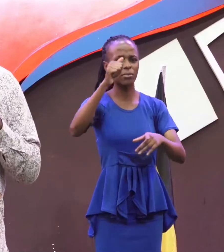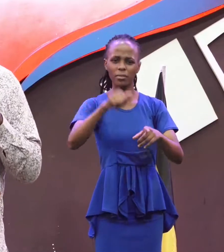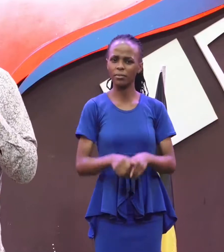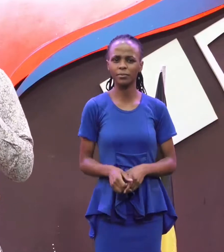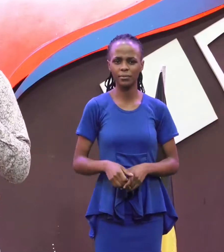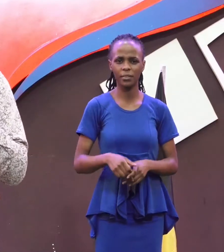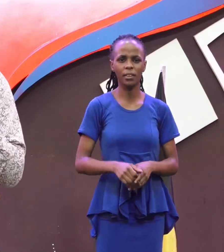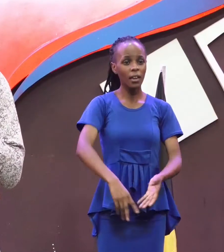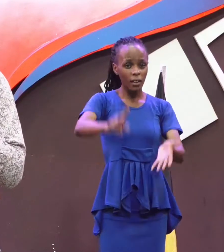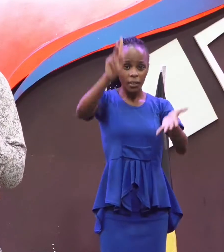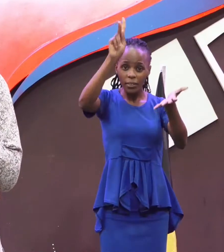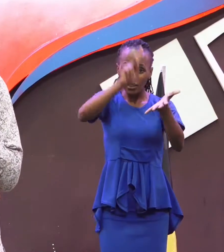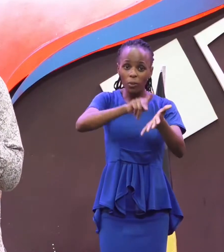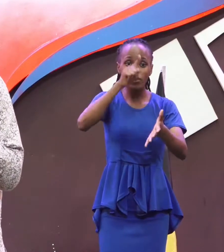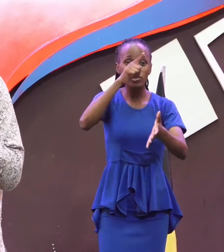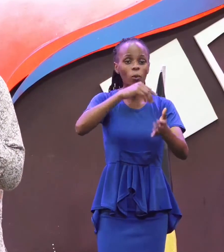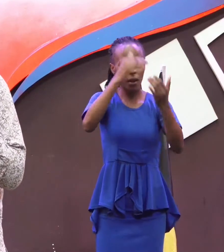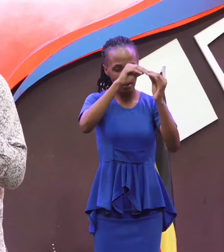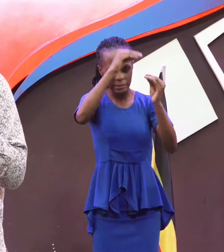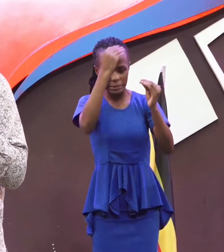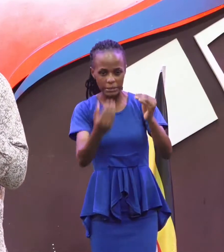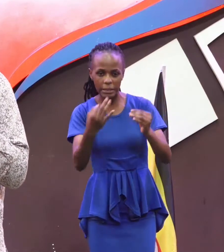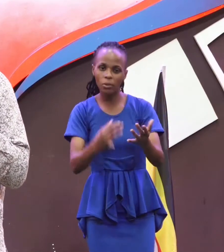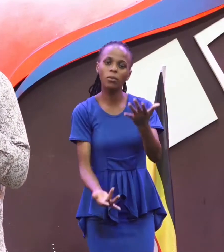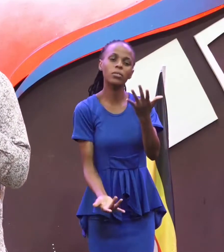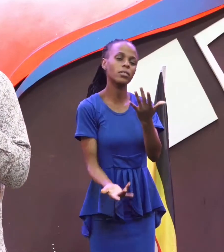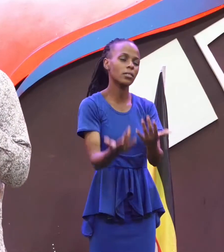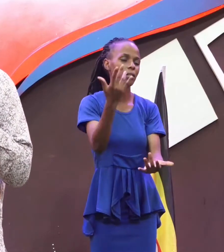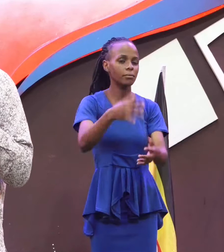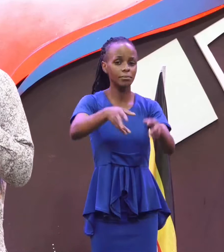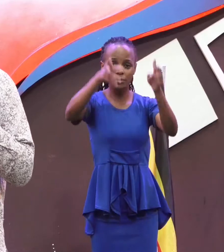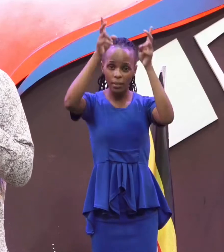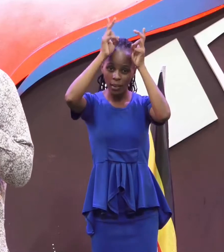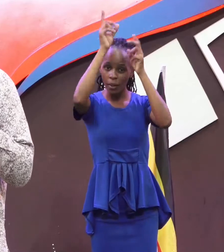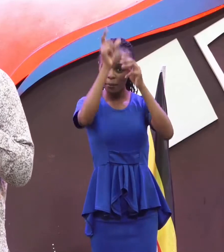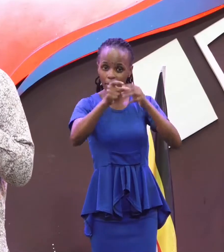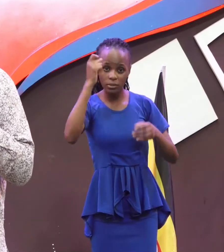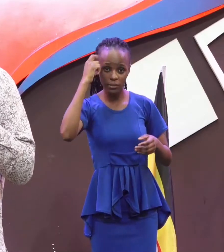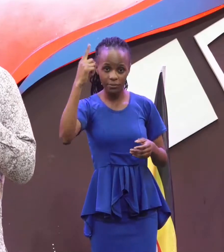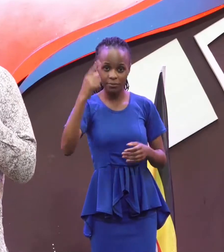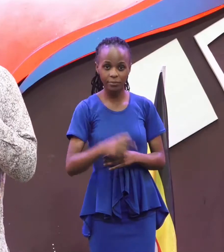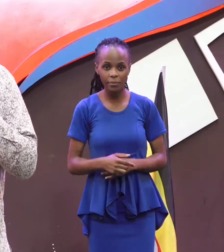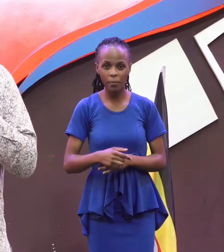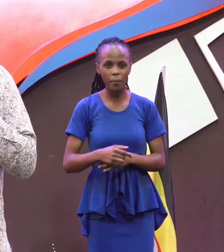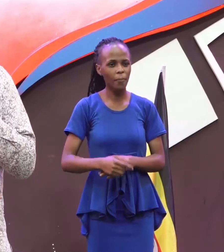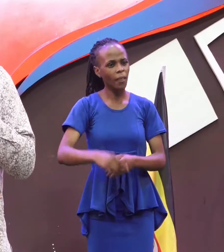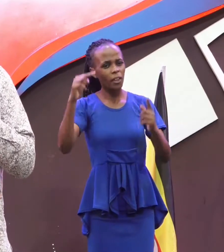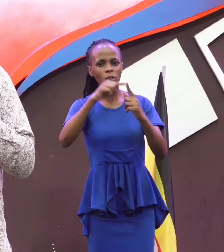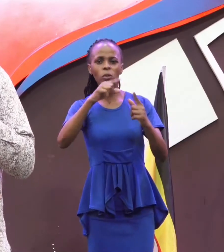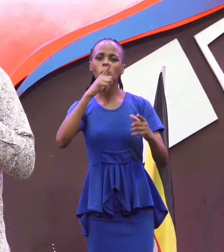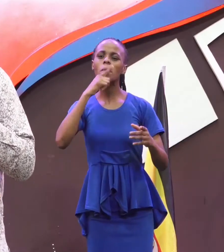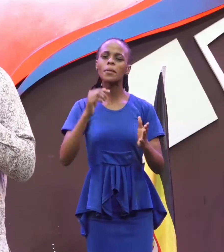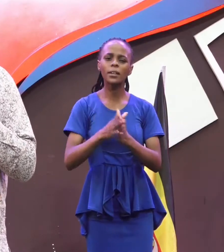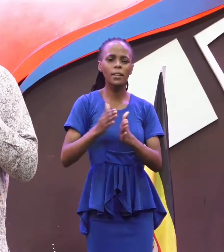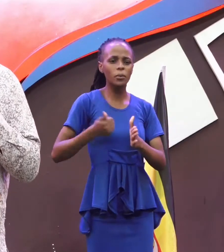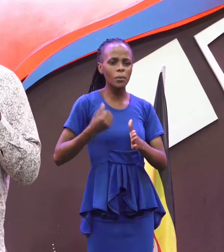yourself, assure you that you're a son of the devil. Someone has understood what I'm